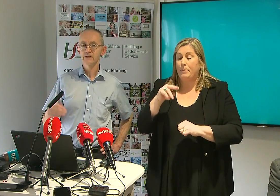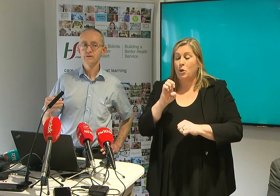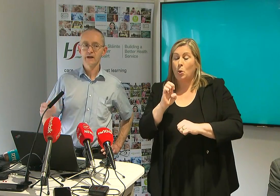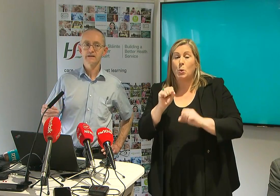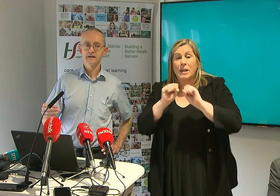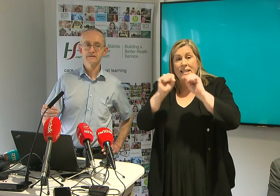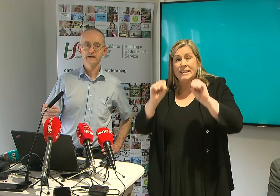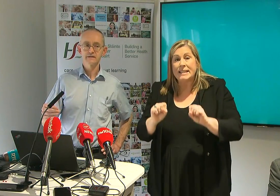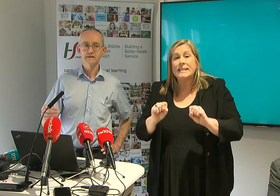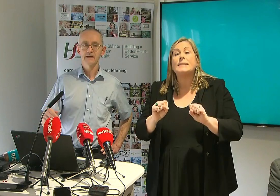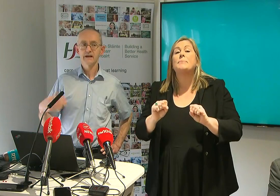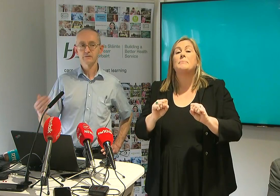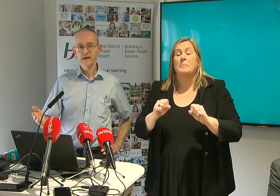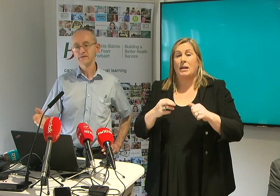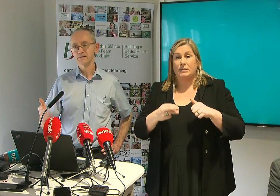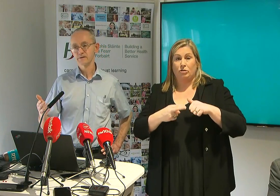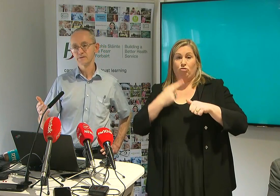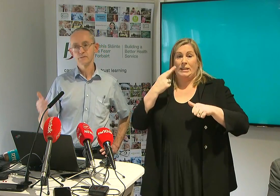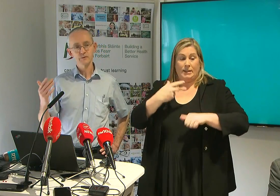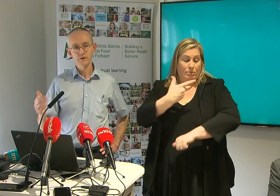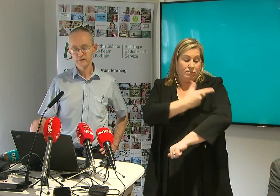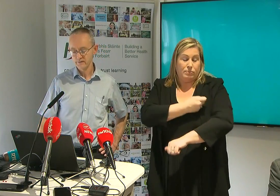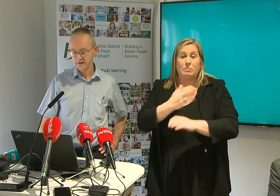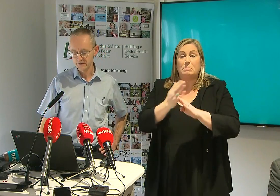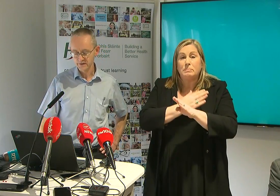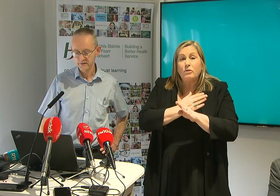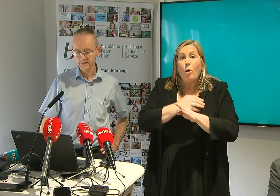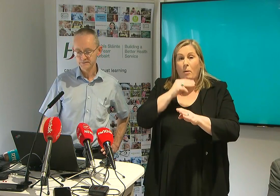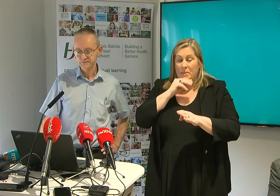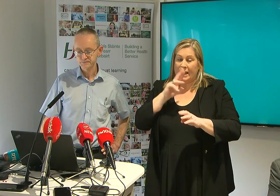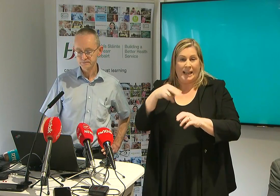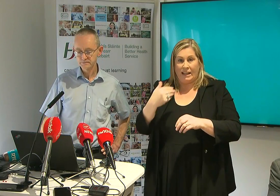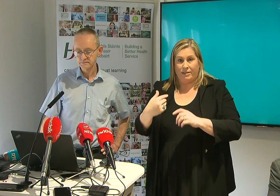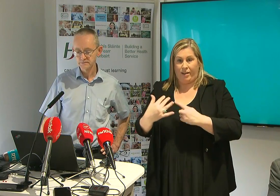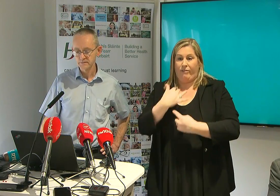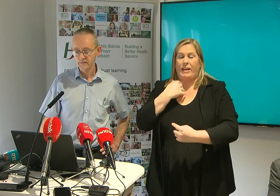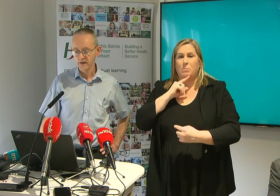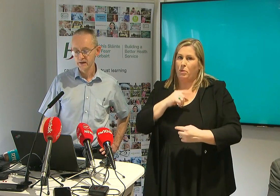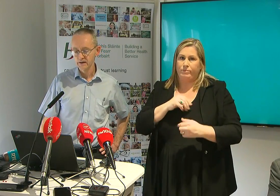to you, then you can't get infected. And that's what vaccines do, but we don't have a vaccine for this yet.